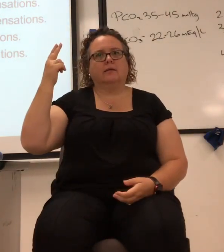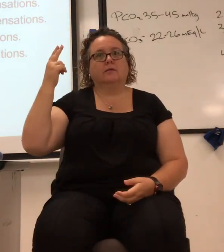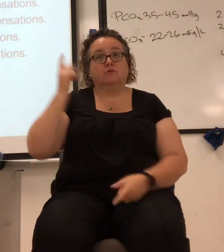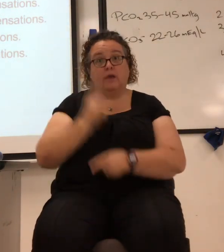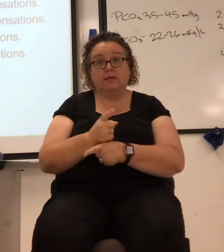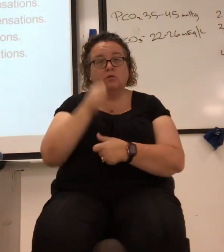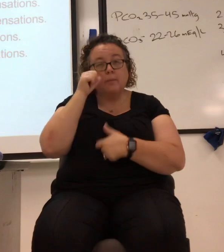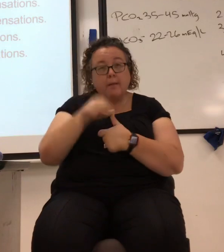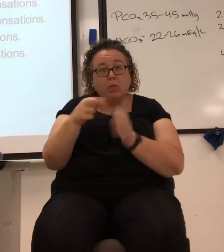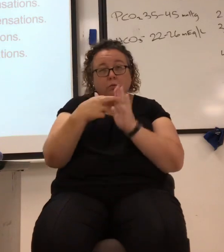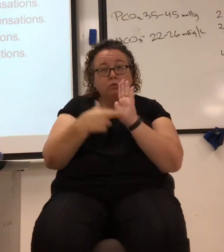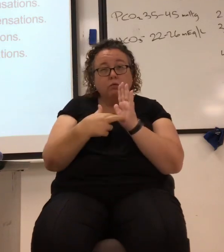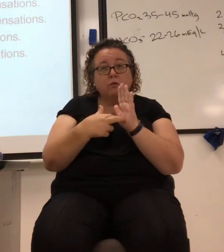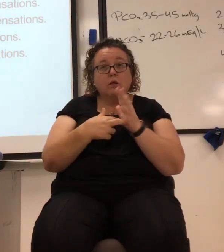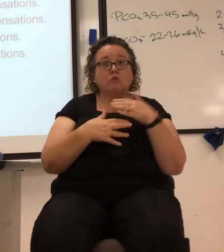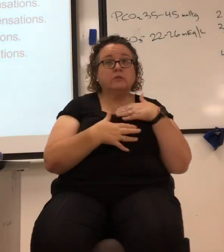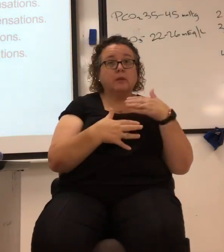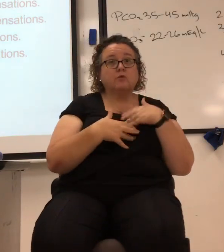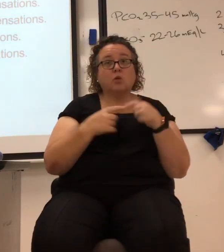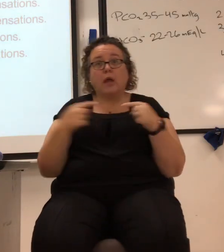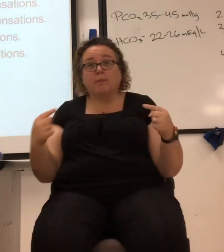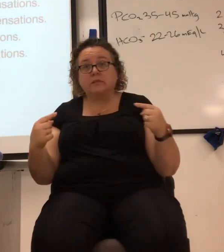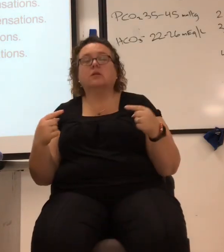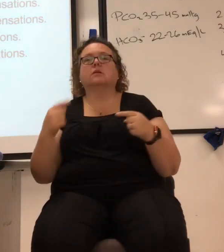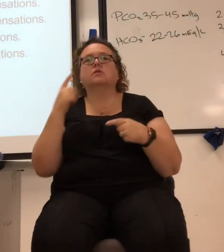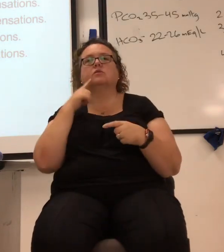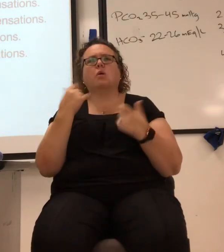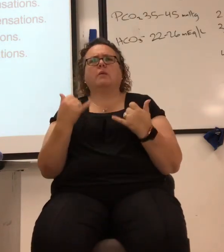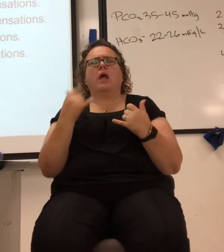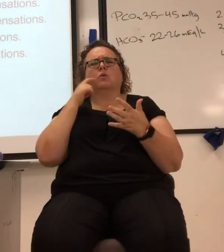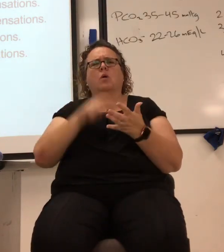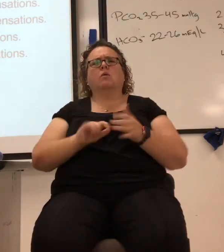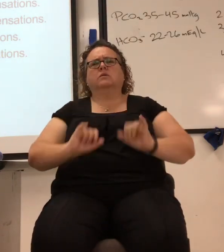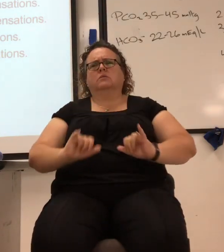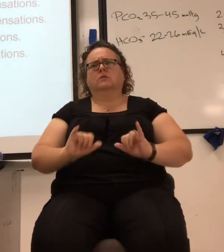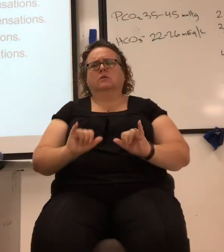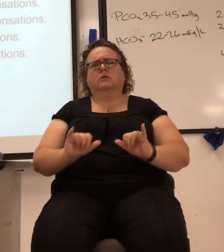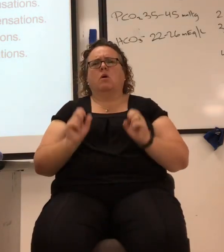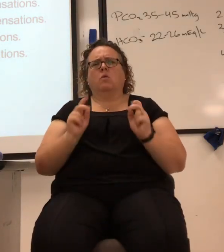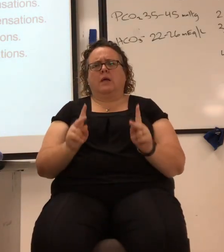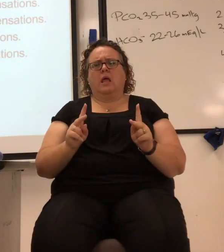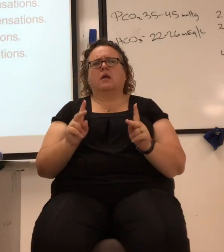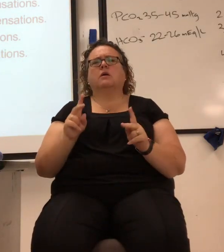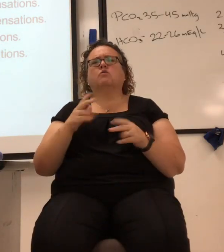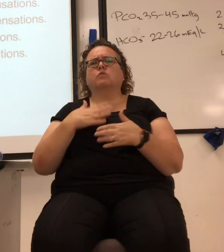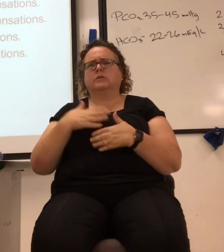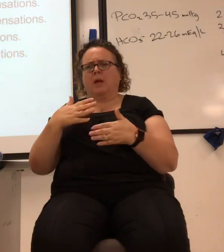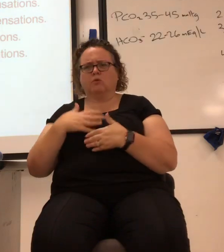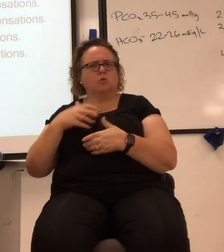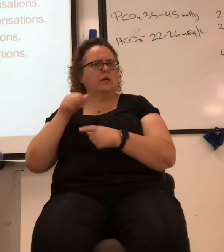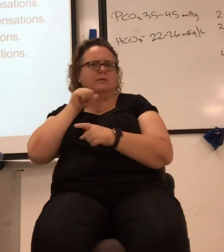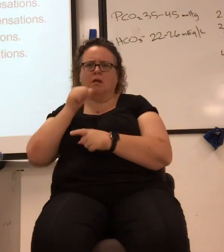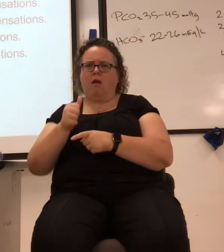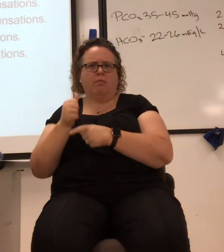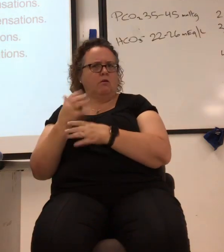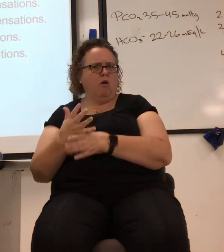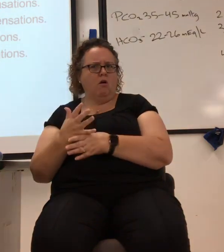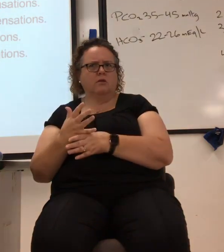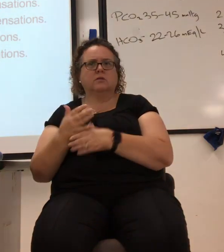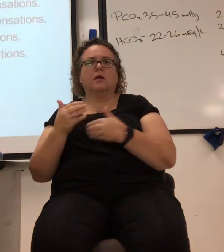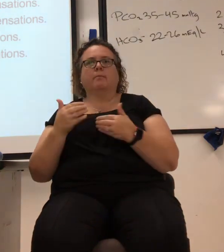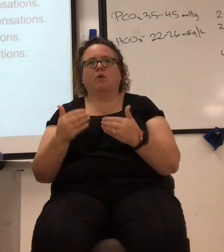First thing, look at the pH. High or low? Low. So the first thing you can get right is you know